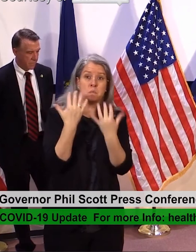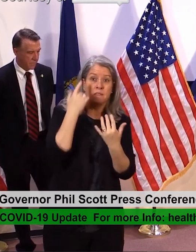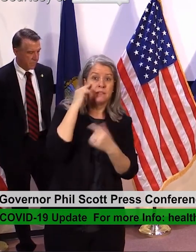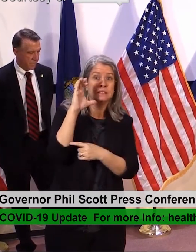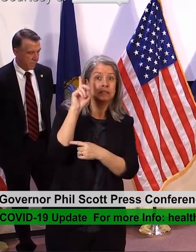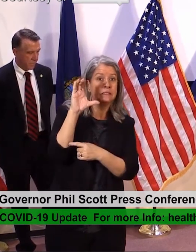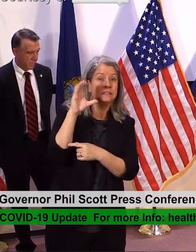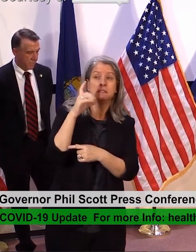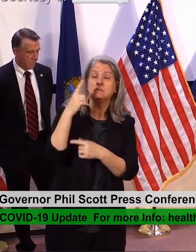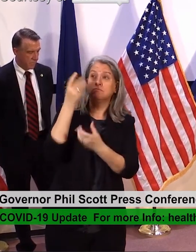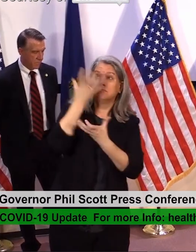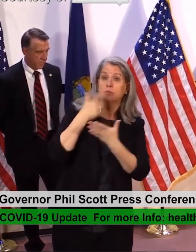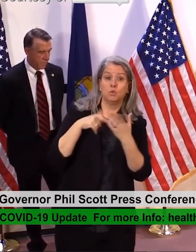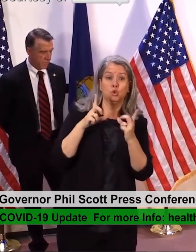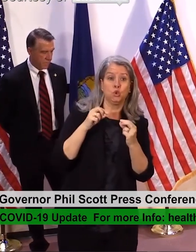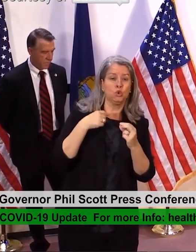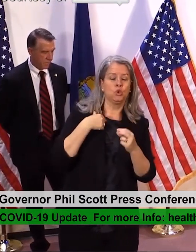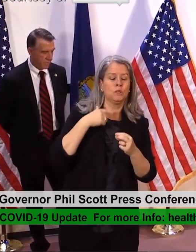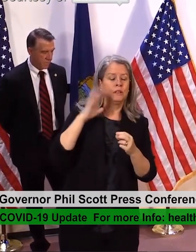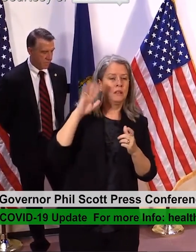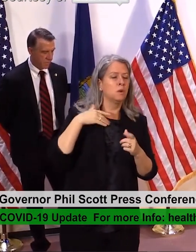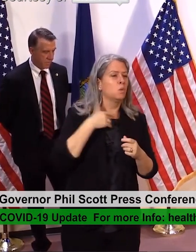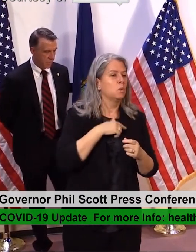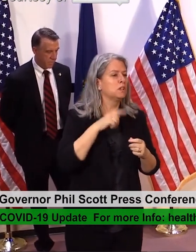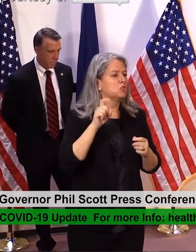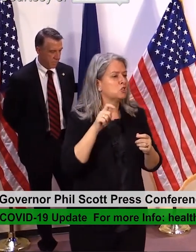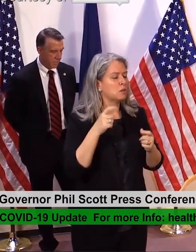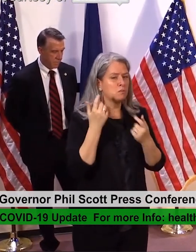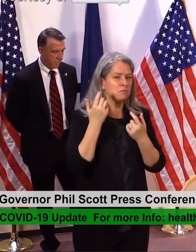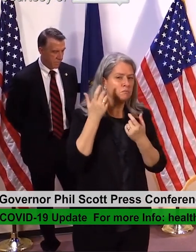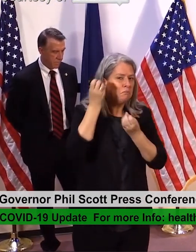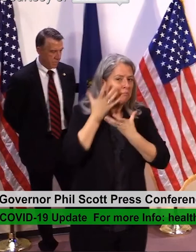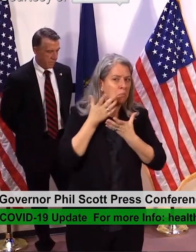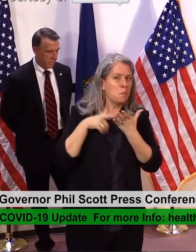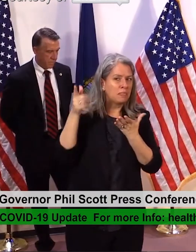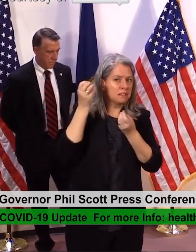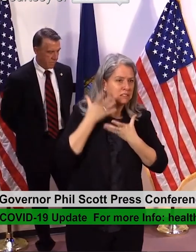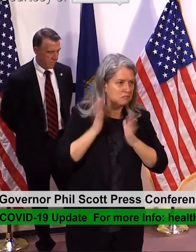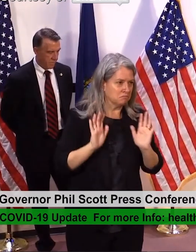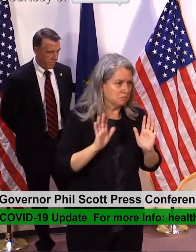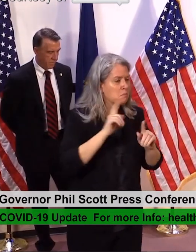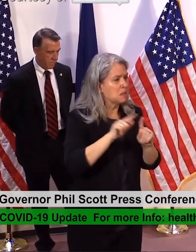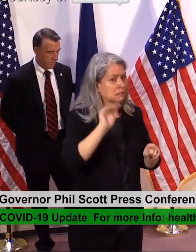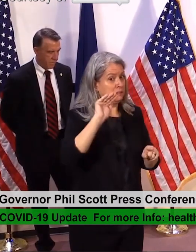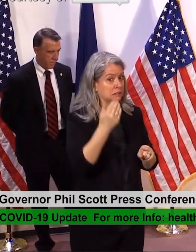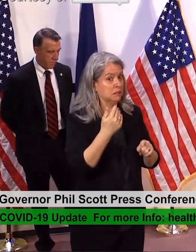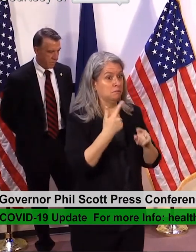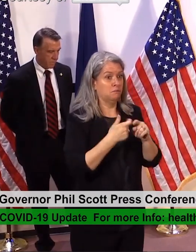this. But it's quite clear from what's already been stated today and in